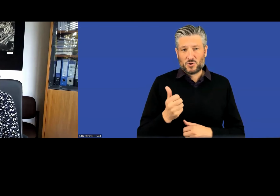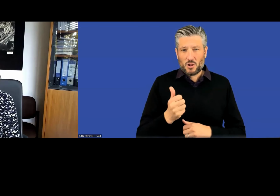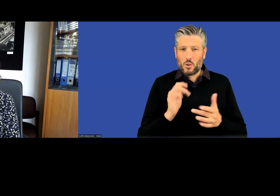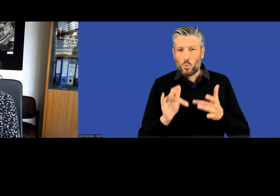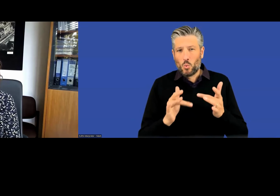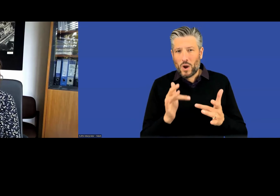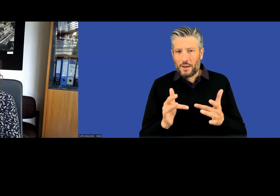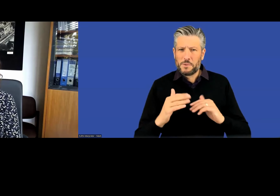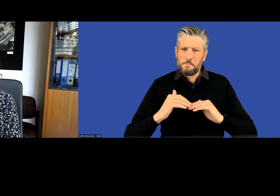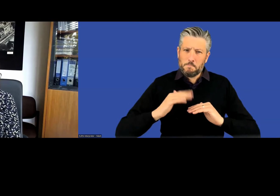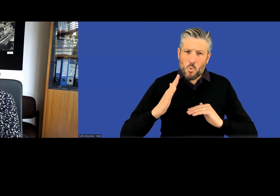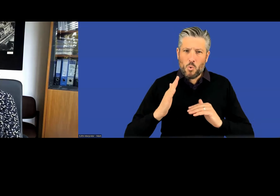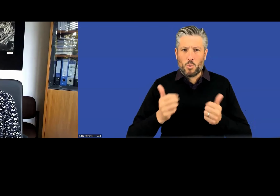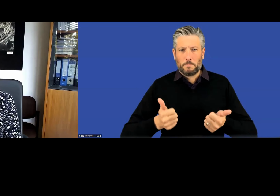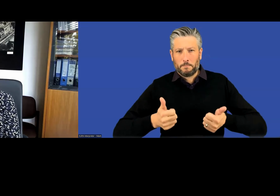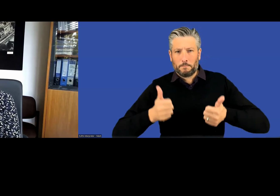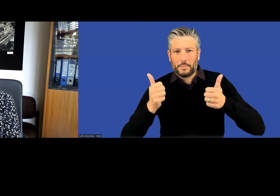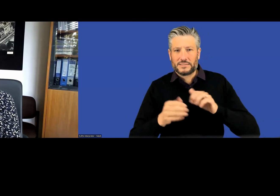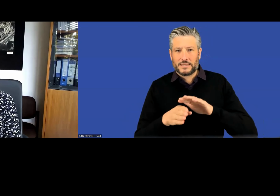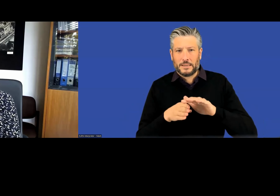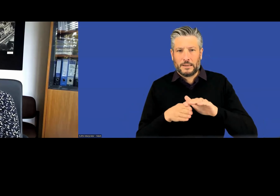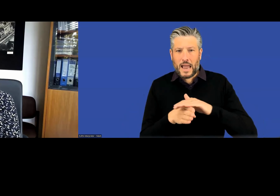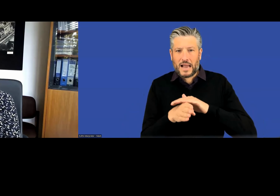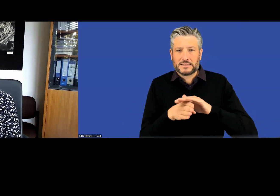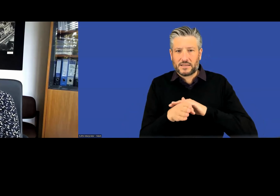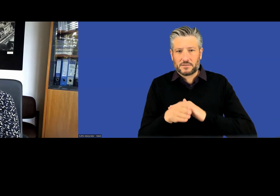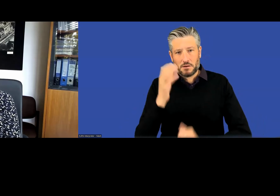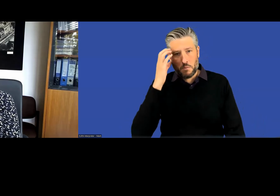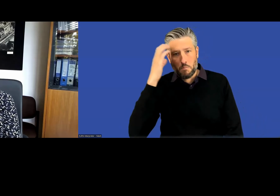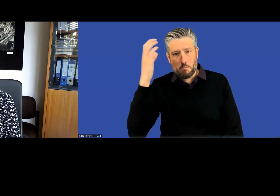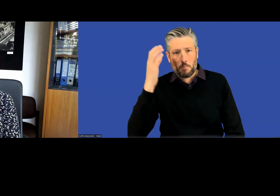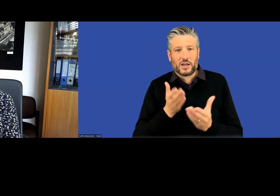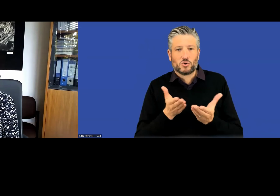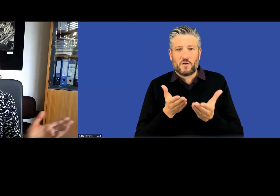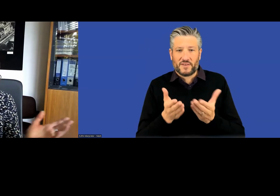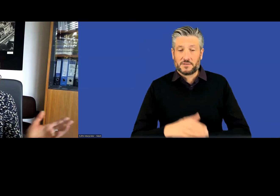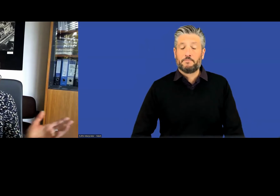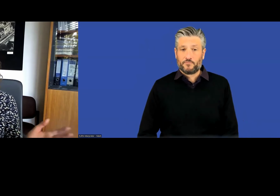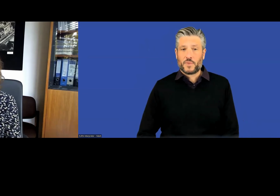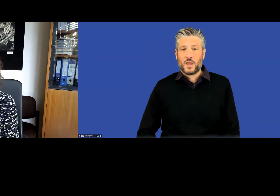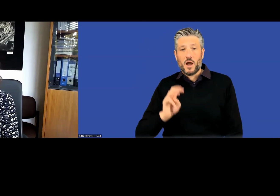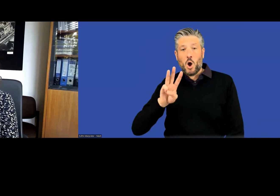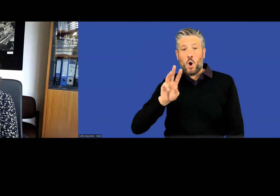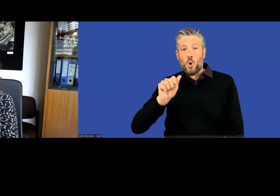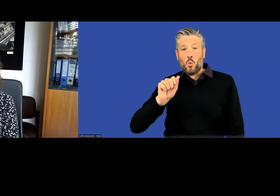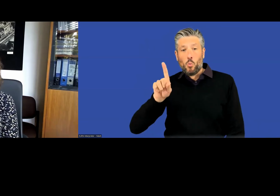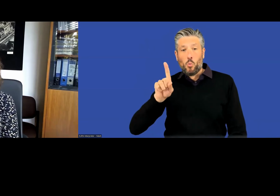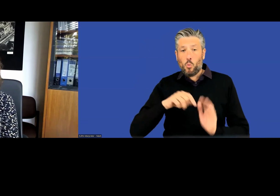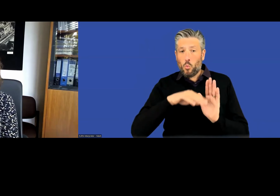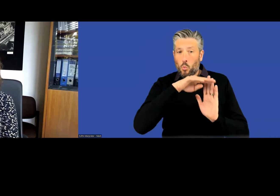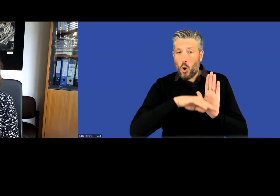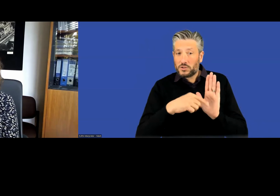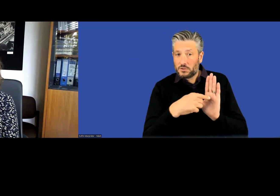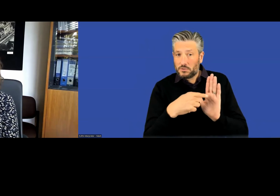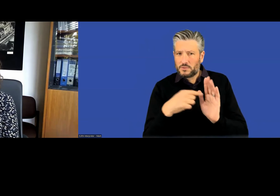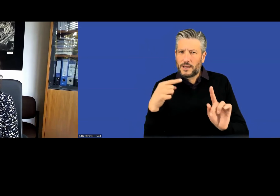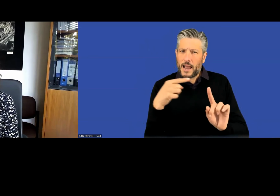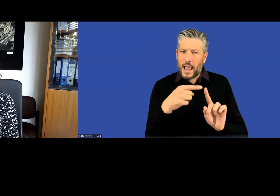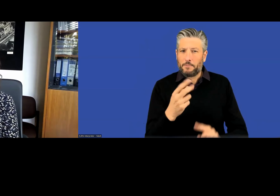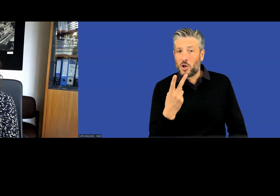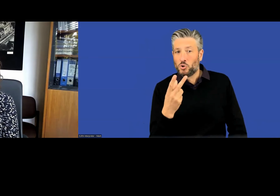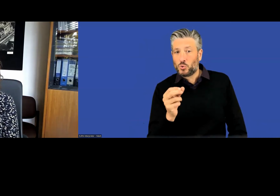and tools. And under the WAD, by the end of 2021, so for the first time, the member states